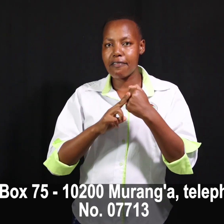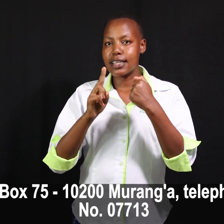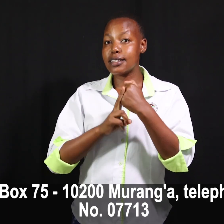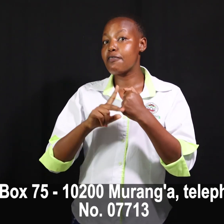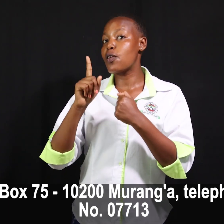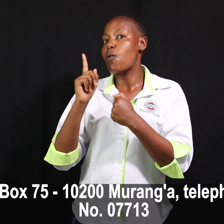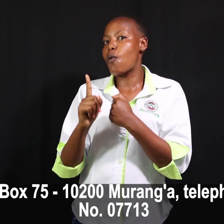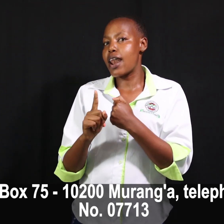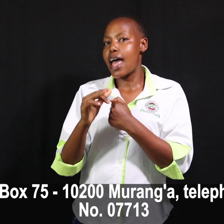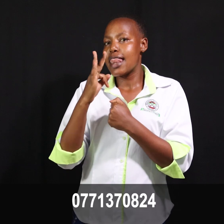0771